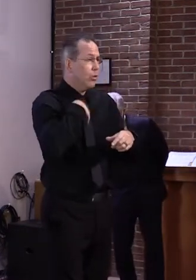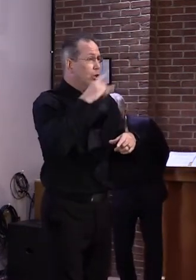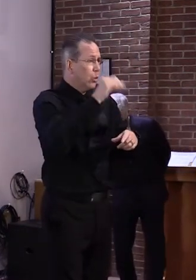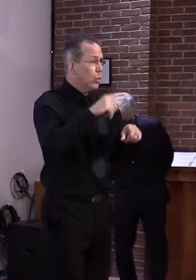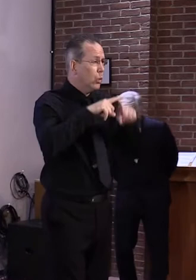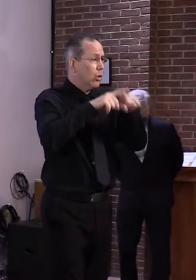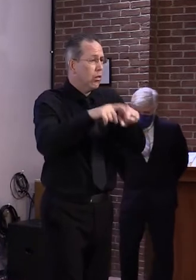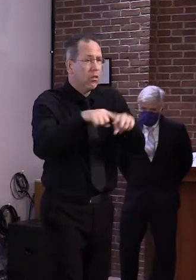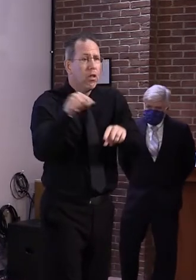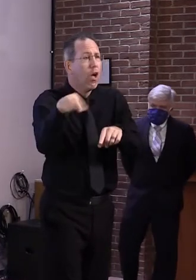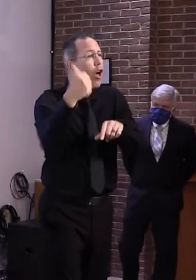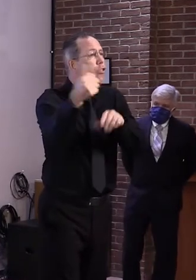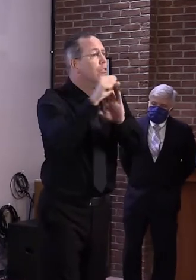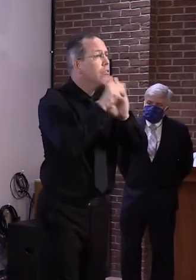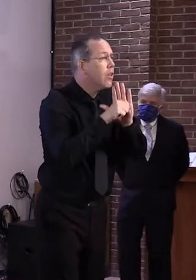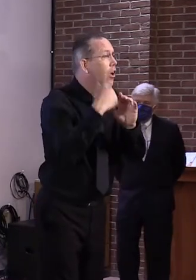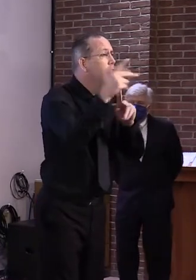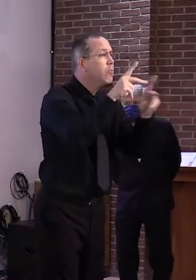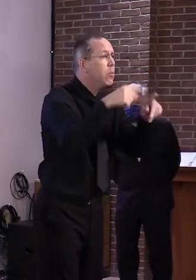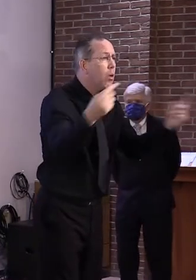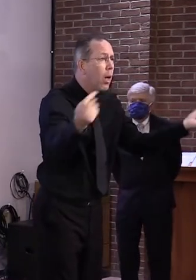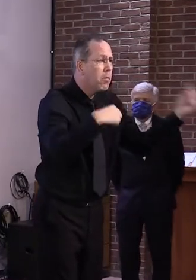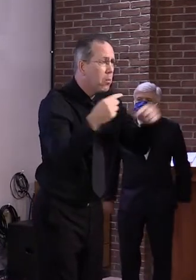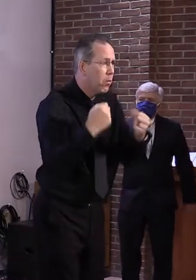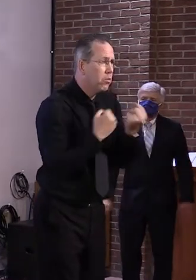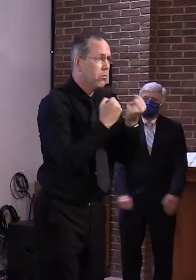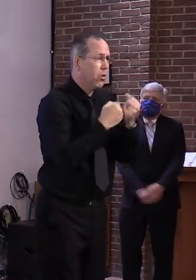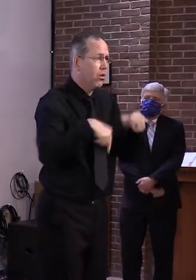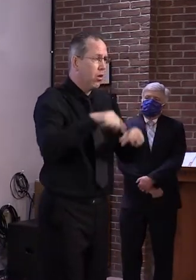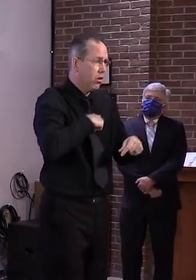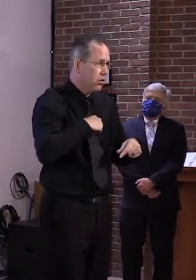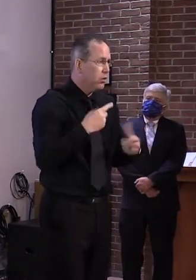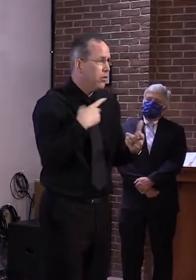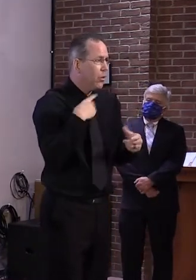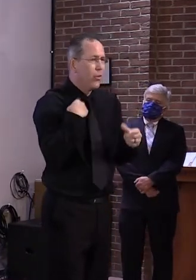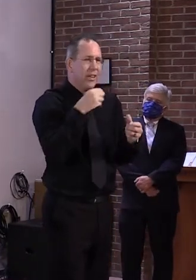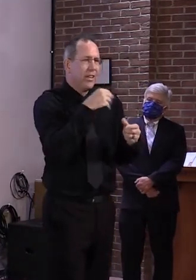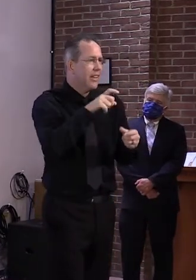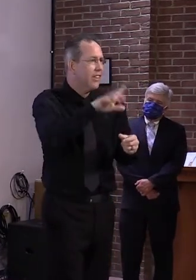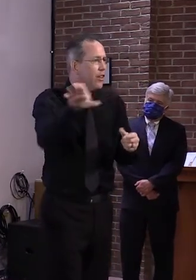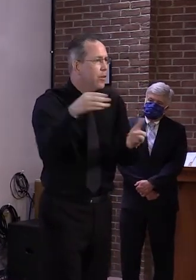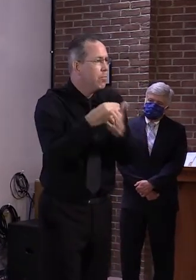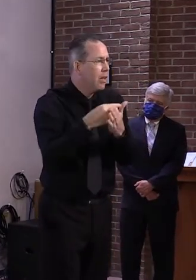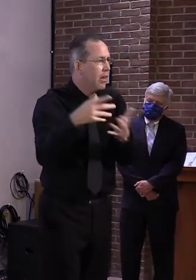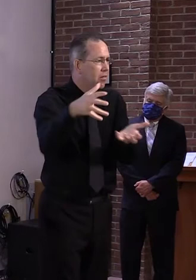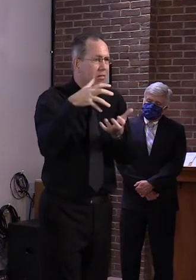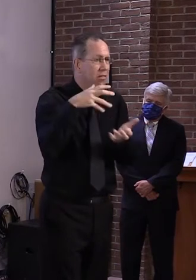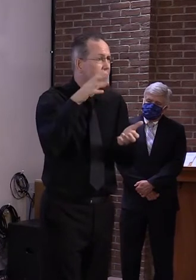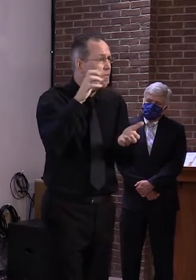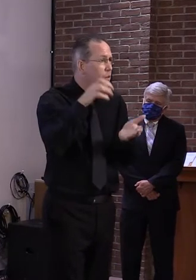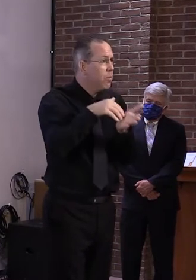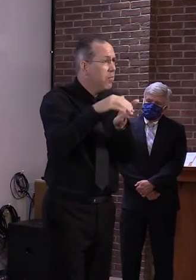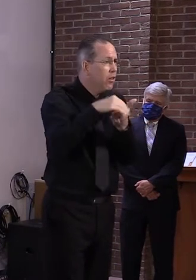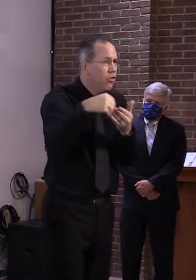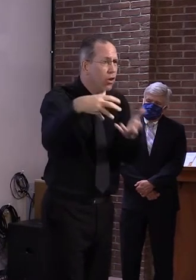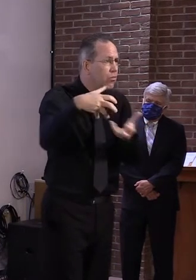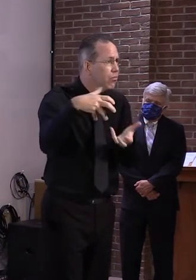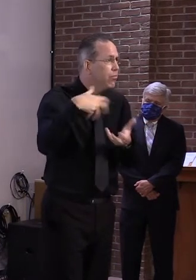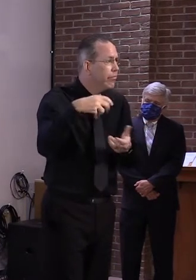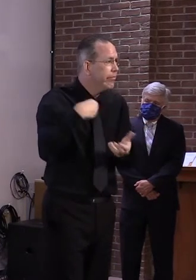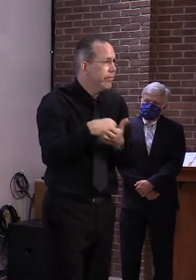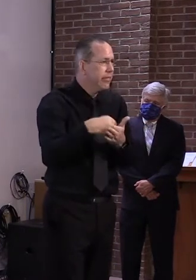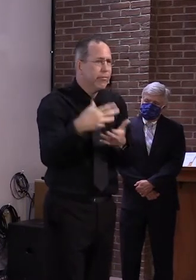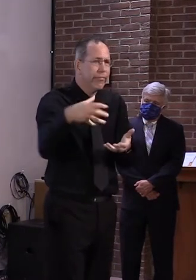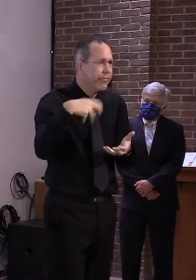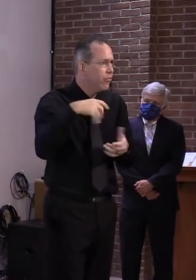some rough times ahead. We just have to prepare for that, and we have to do all we can to leverage all the assets we have in